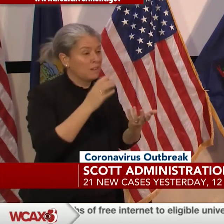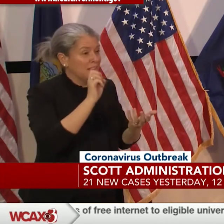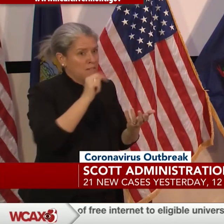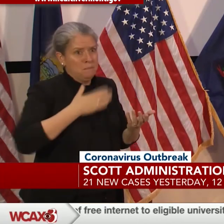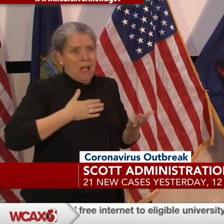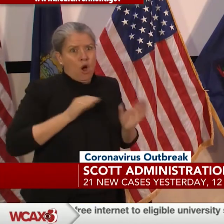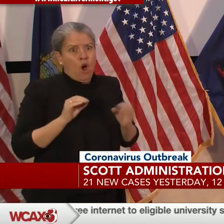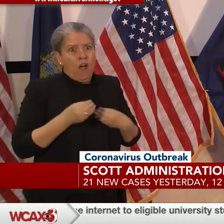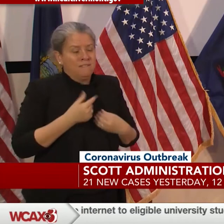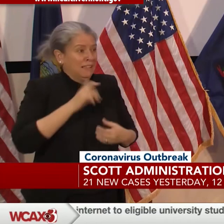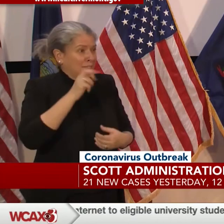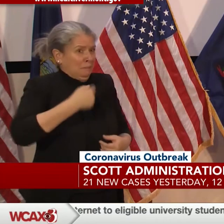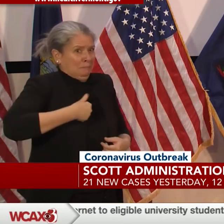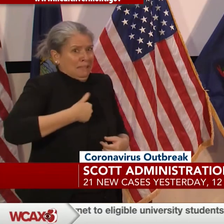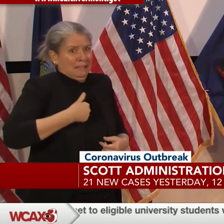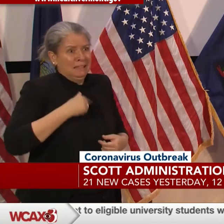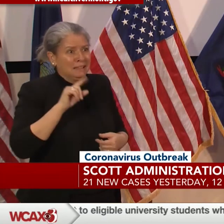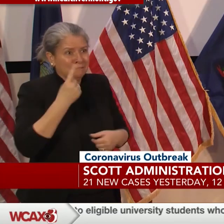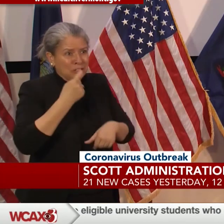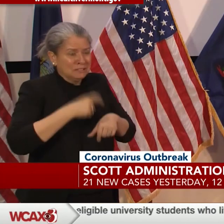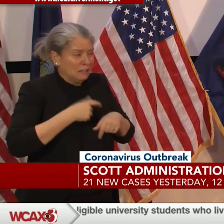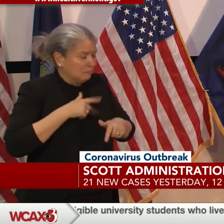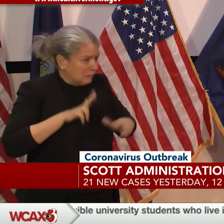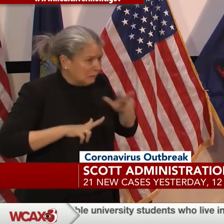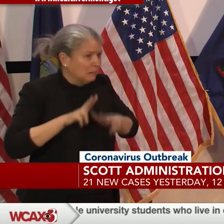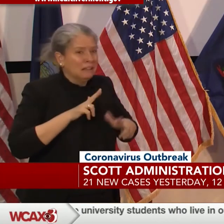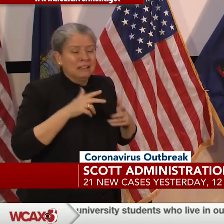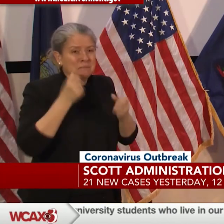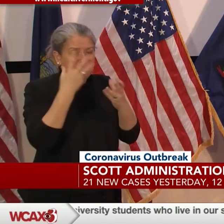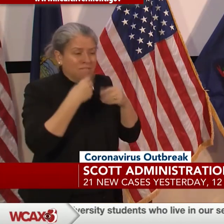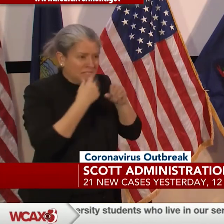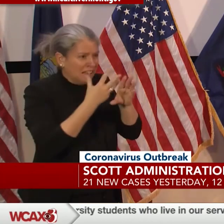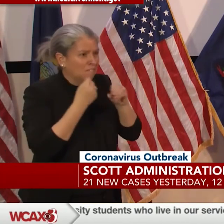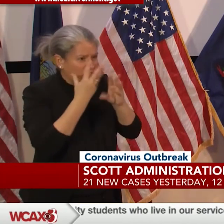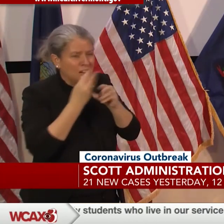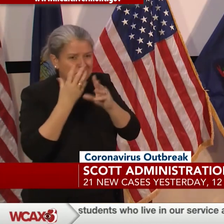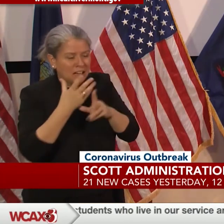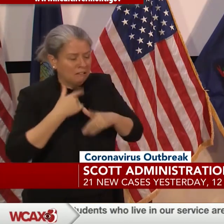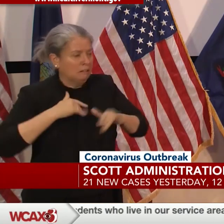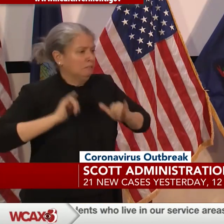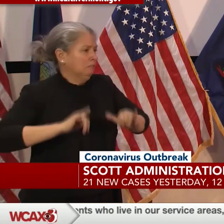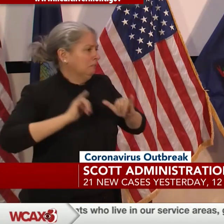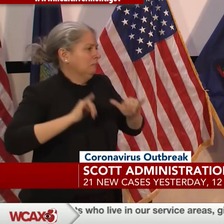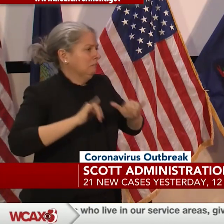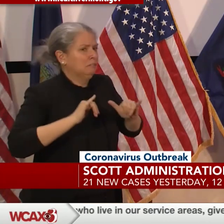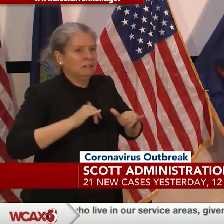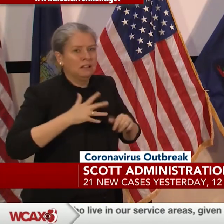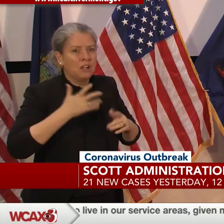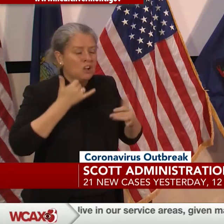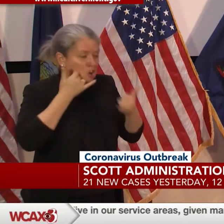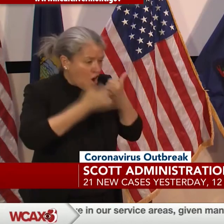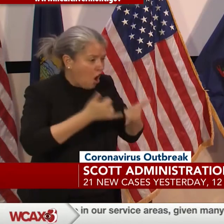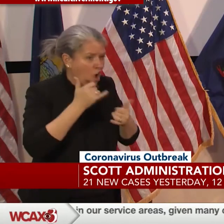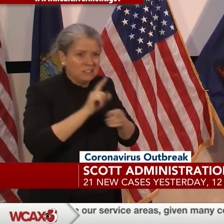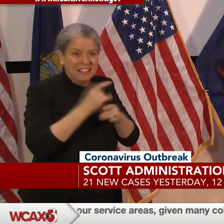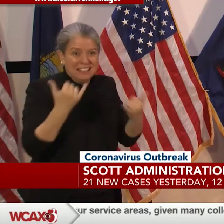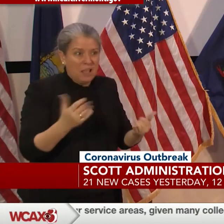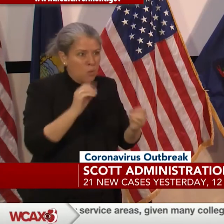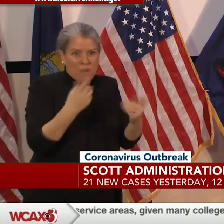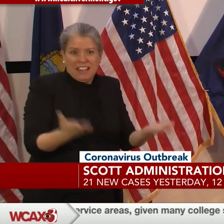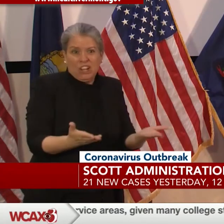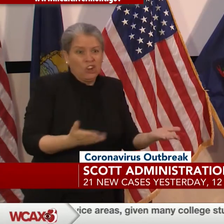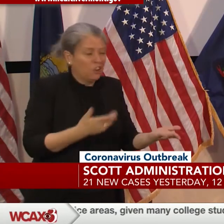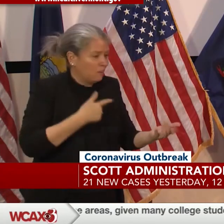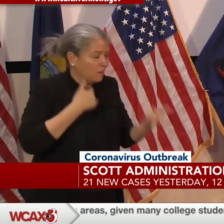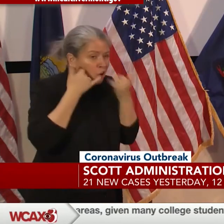own office, even myself, where we're doing a lot of video conferencing, a lot of calls like we're doing today. I think the